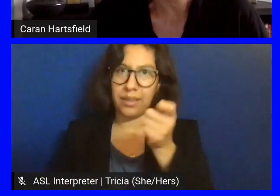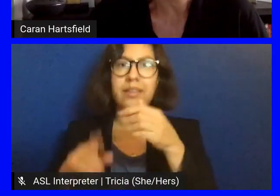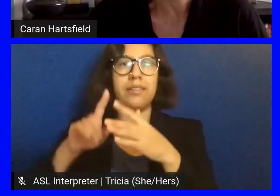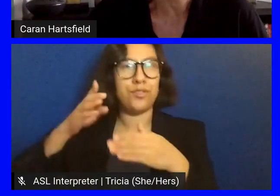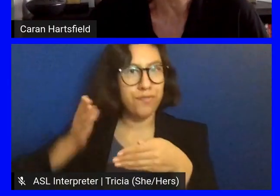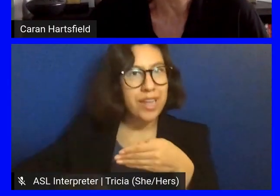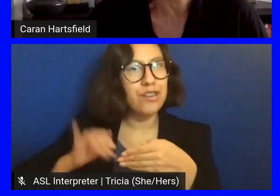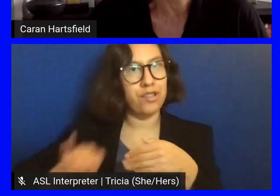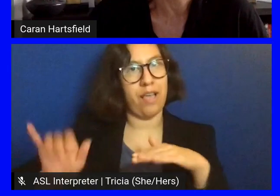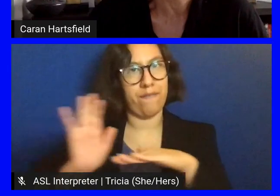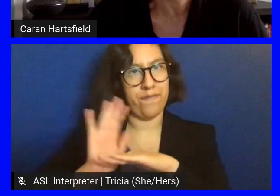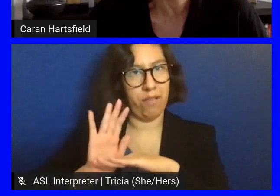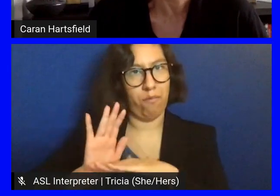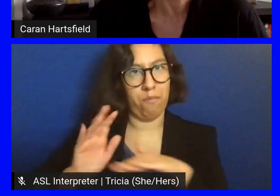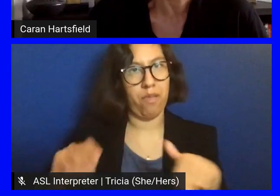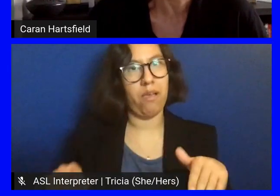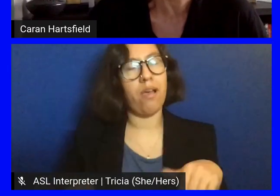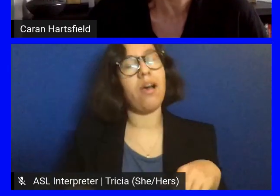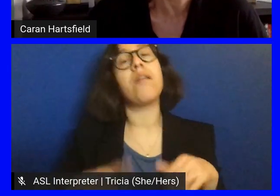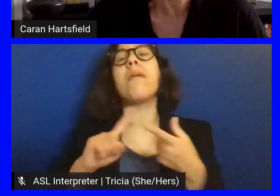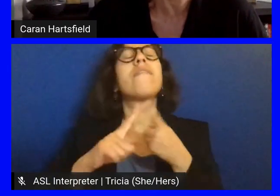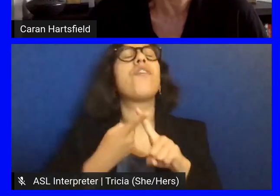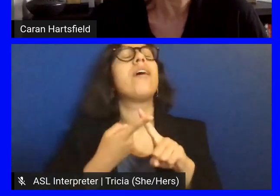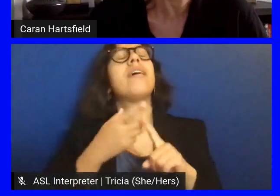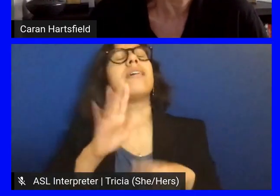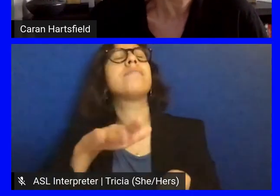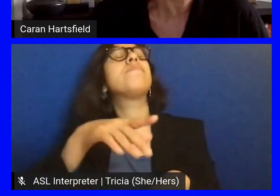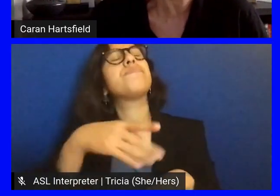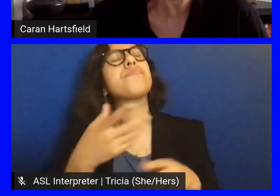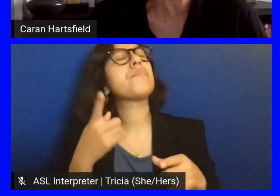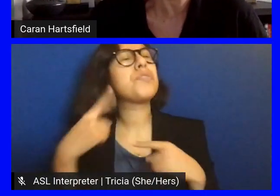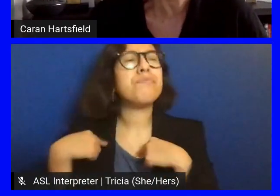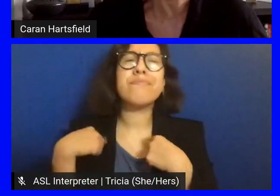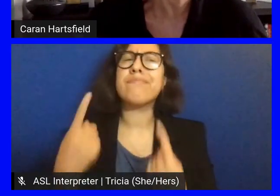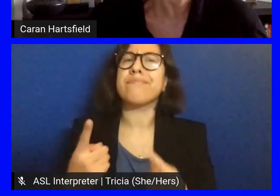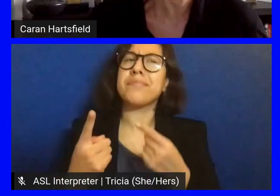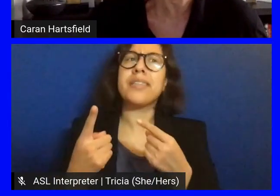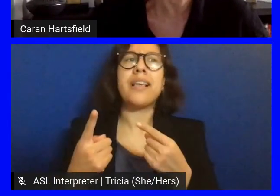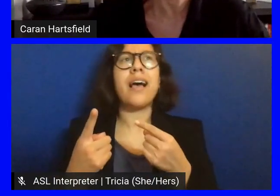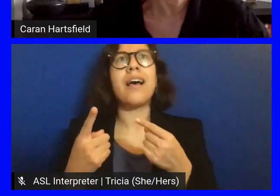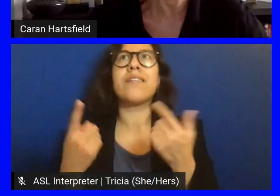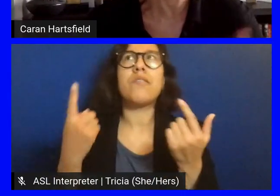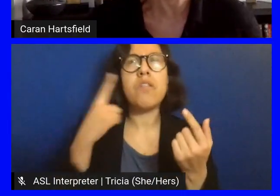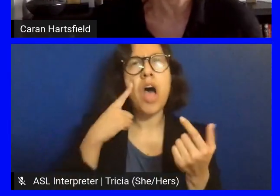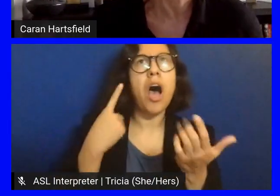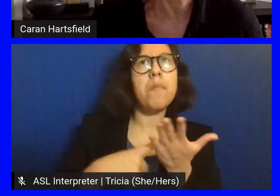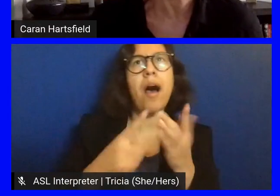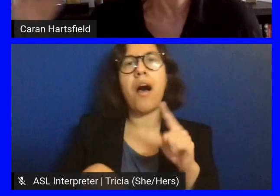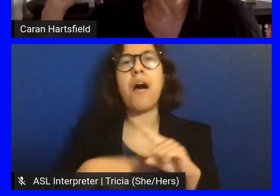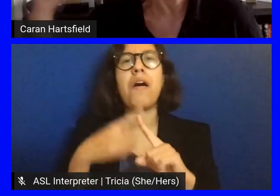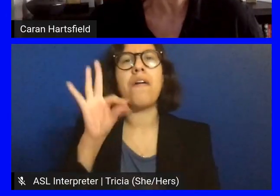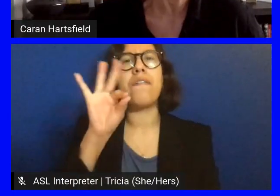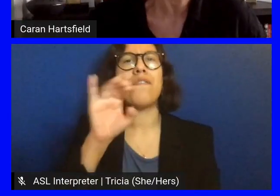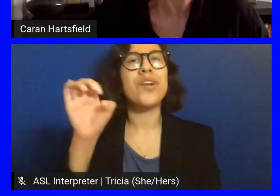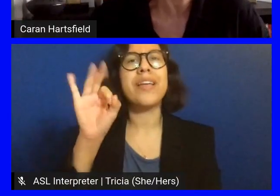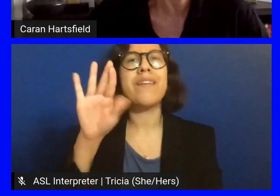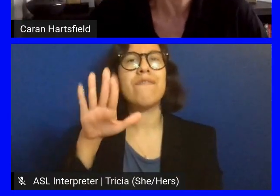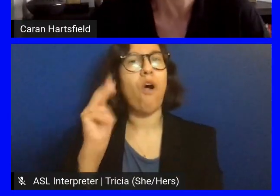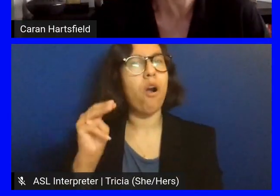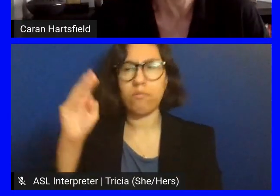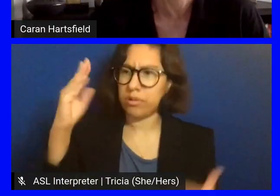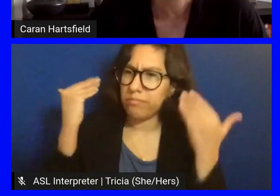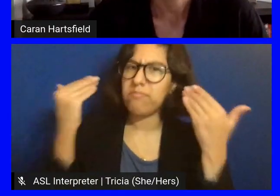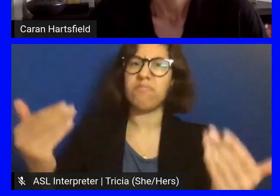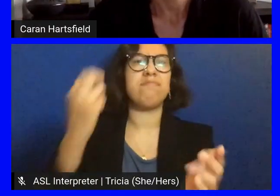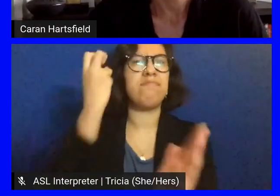so, and he said, why don't we, you've always been playing with freeform, why don't we just really go full forward